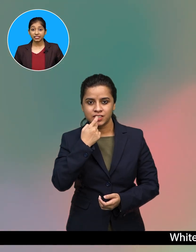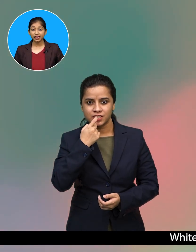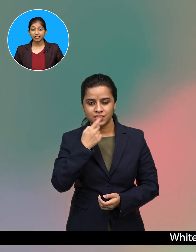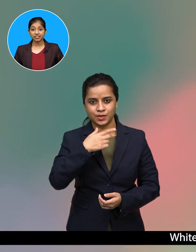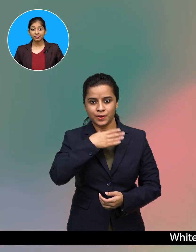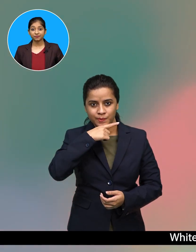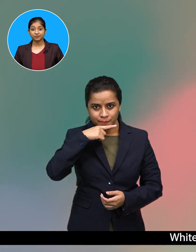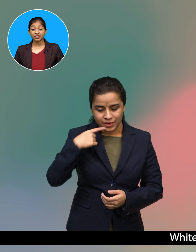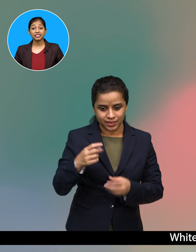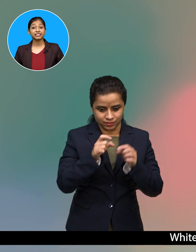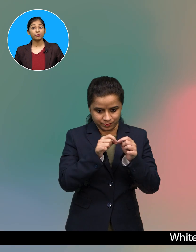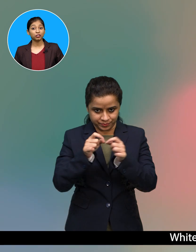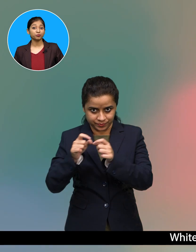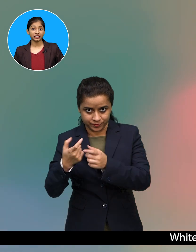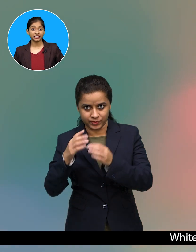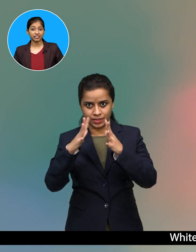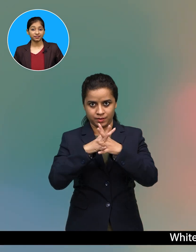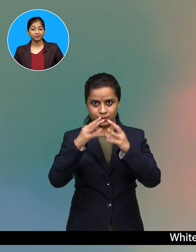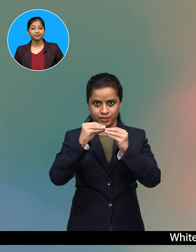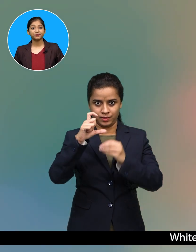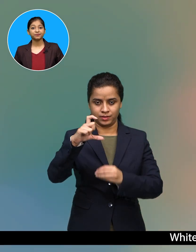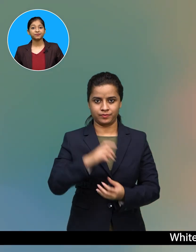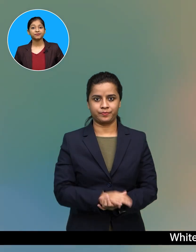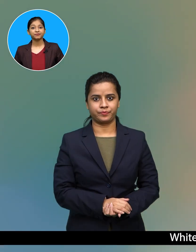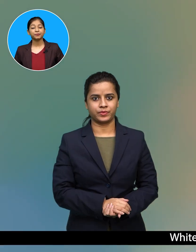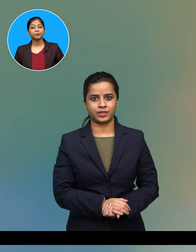white blood cells, WBC,